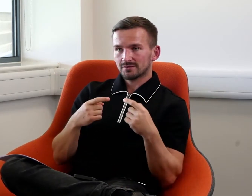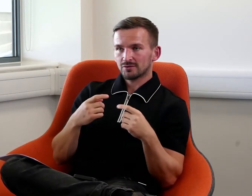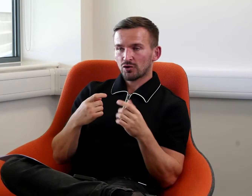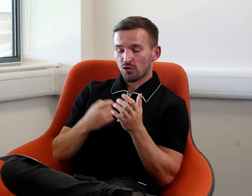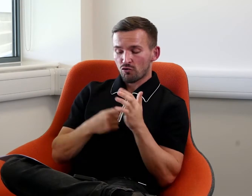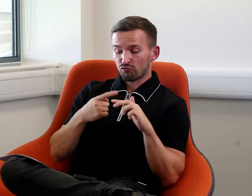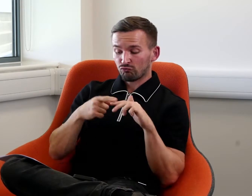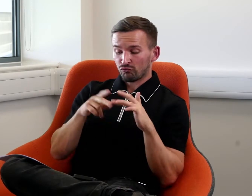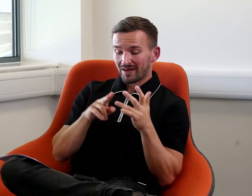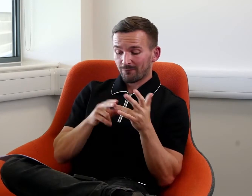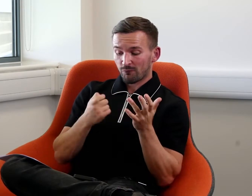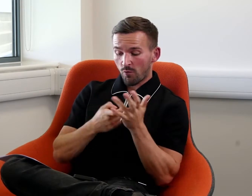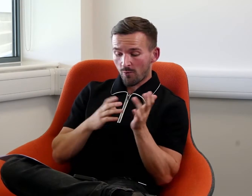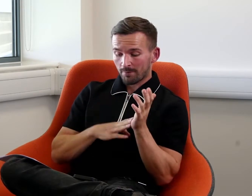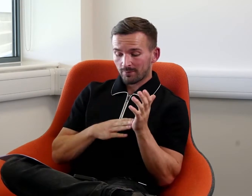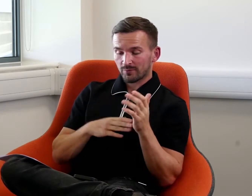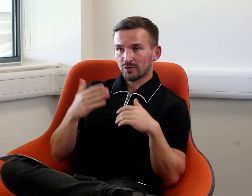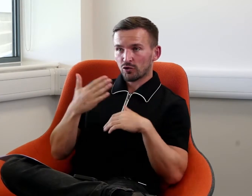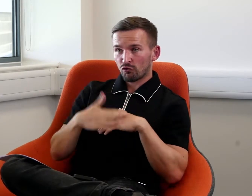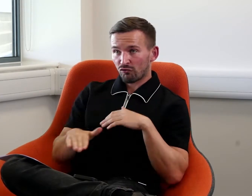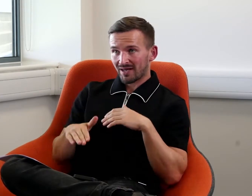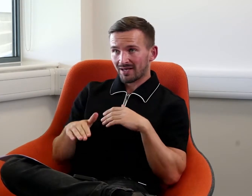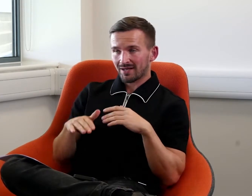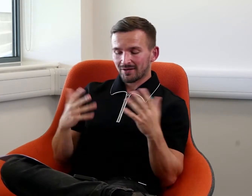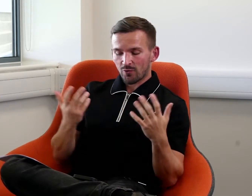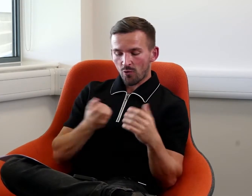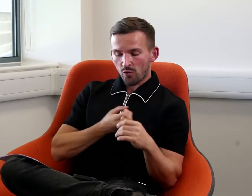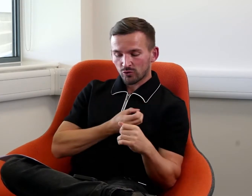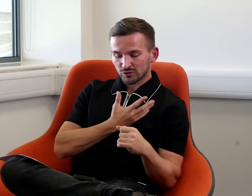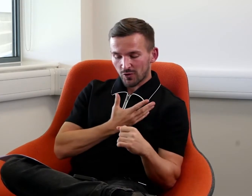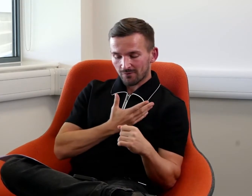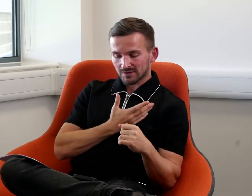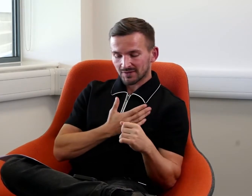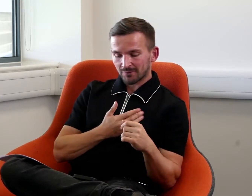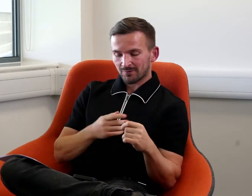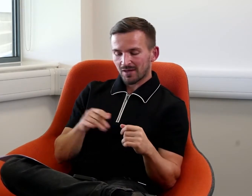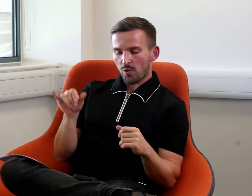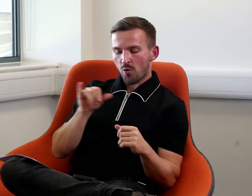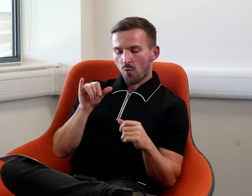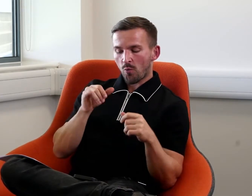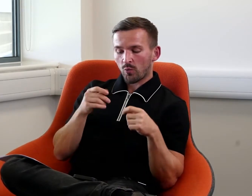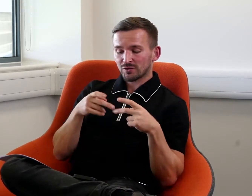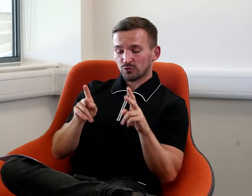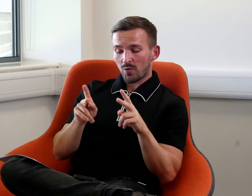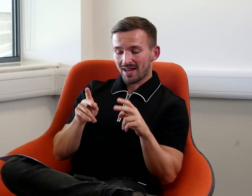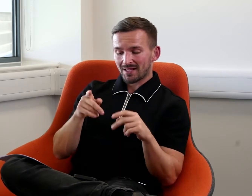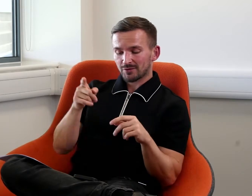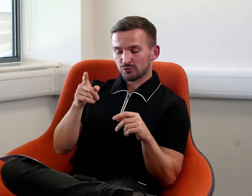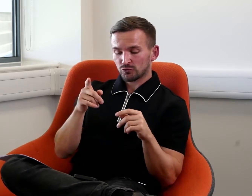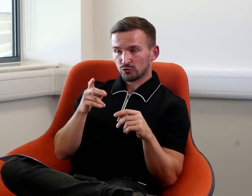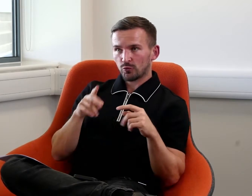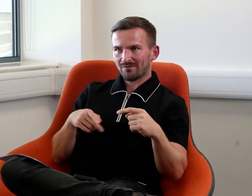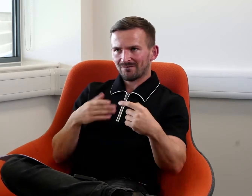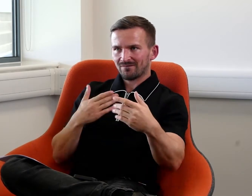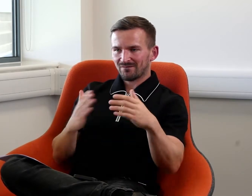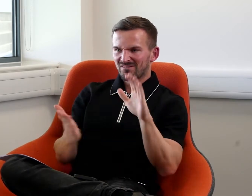So the question's asking, who is the biggest threat? So we've got Reform, Green, or